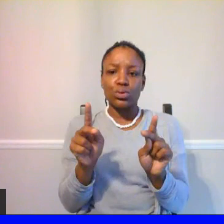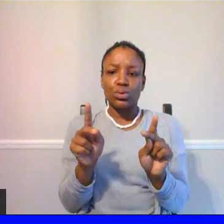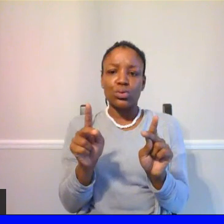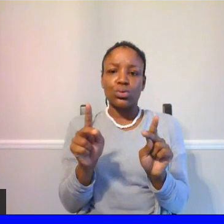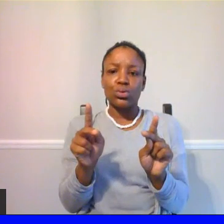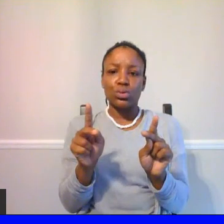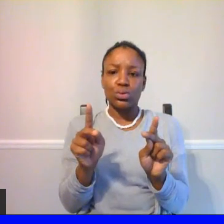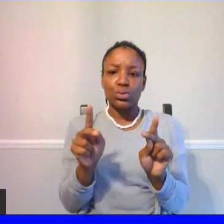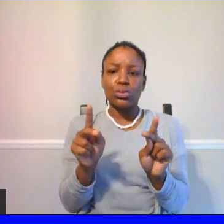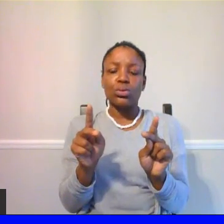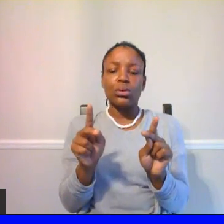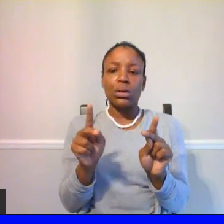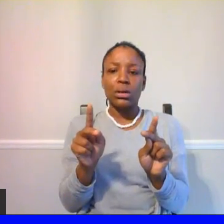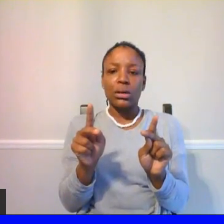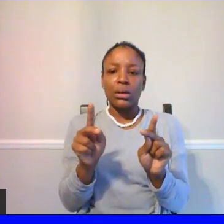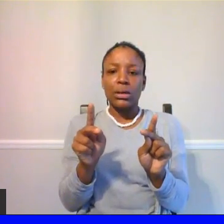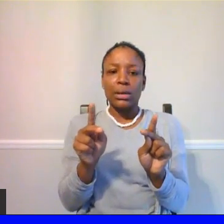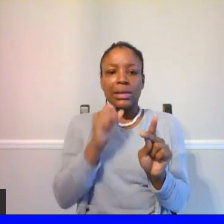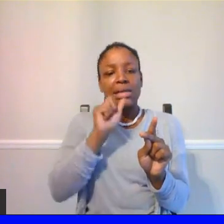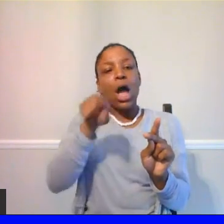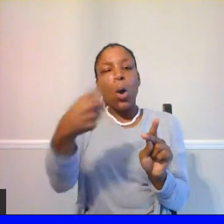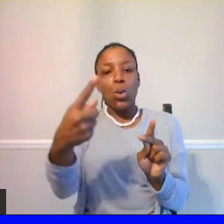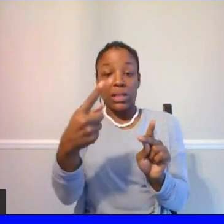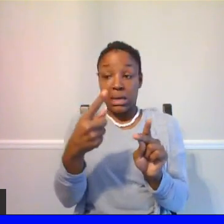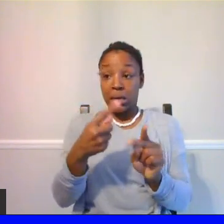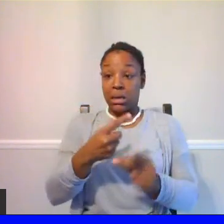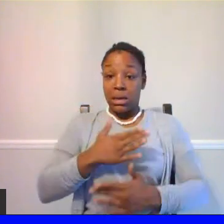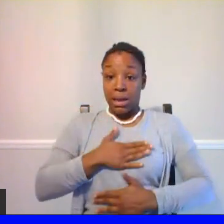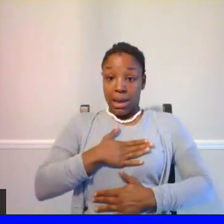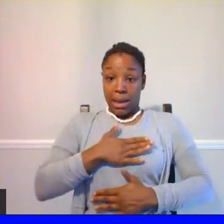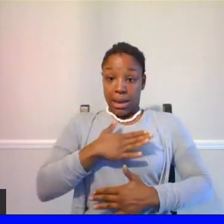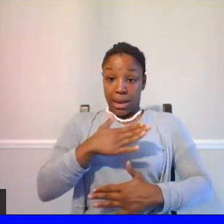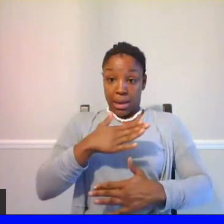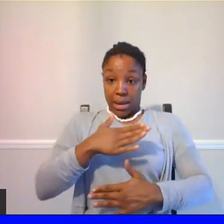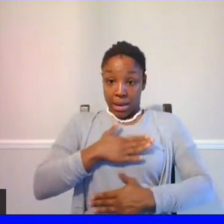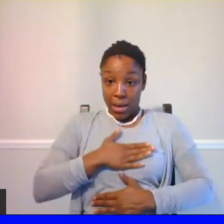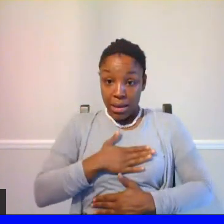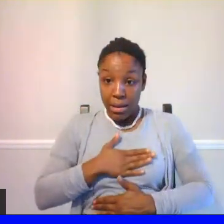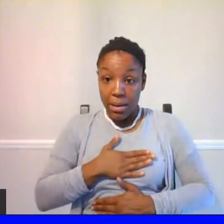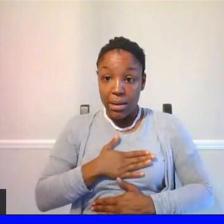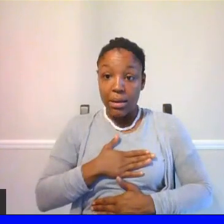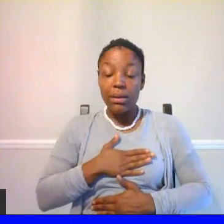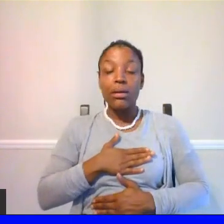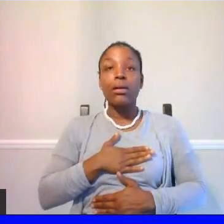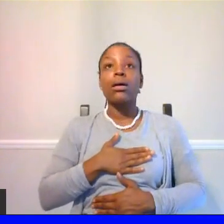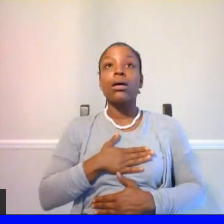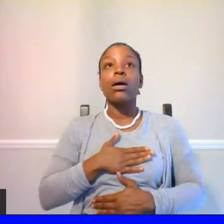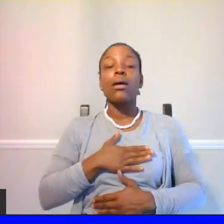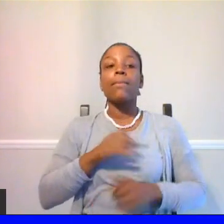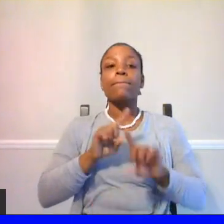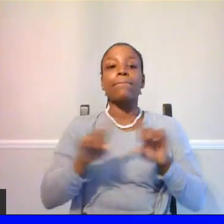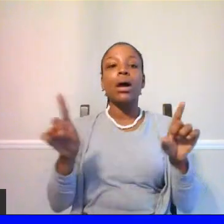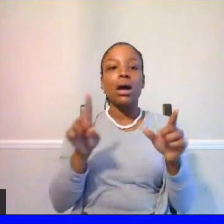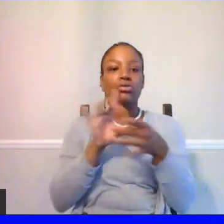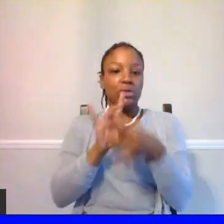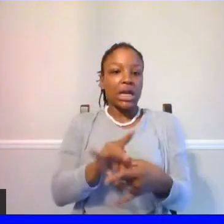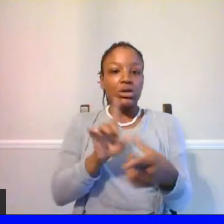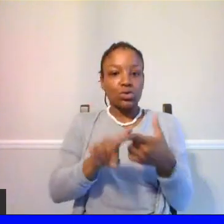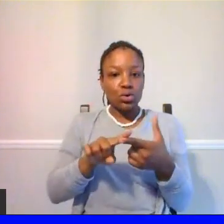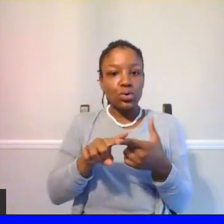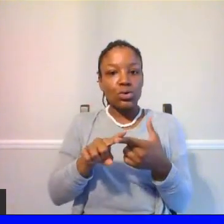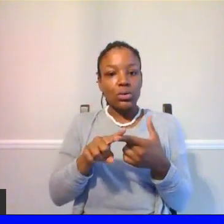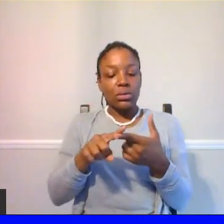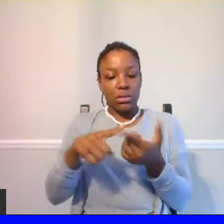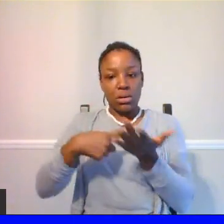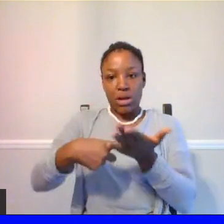not only exhale, but also to be in conversation about you know, Black Lives Matter, to be